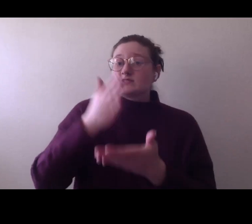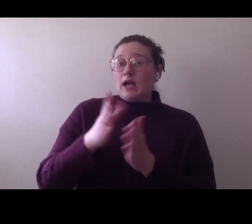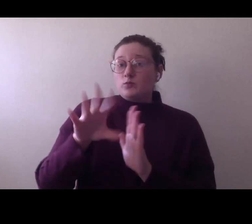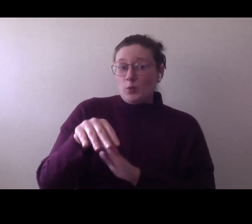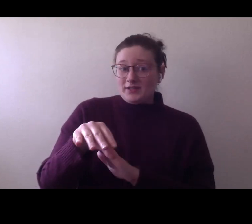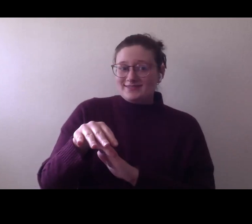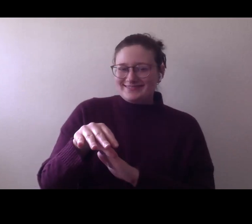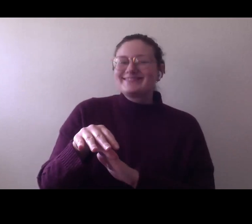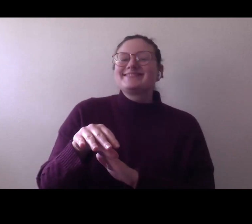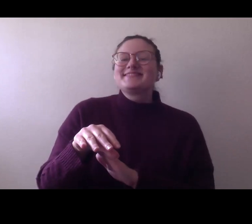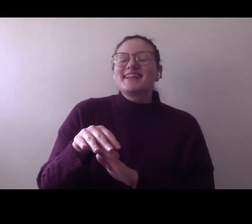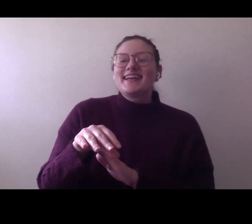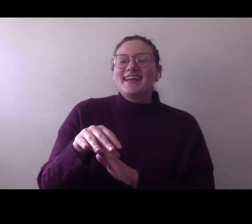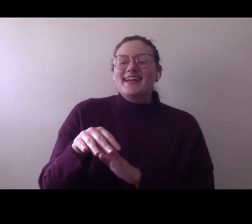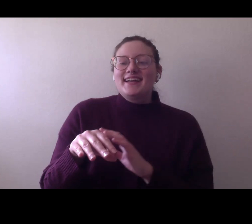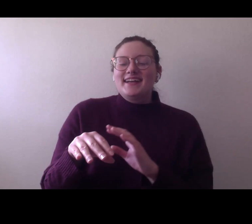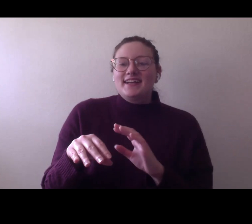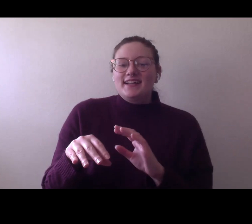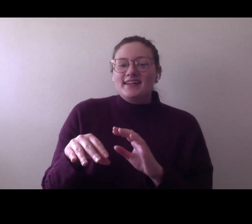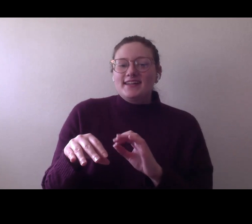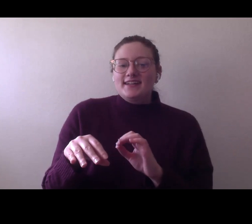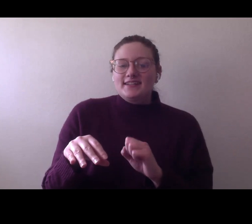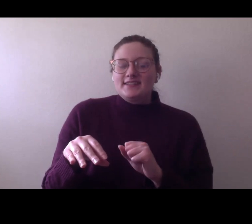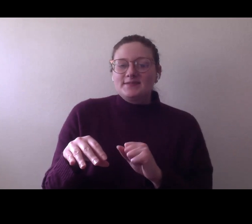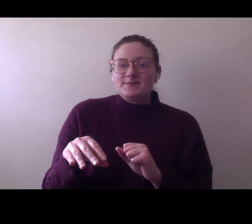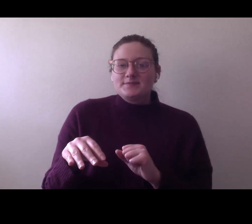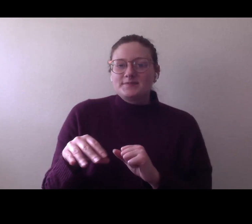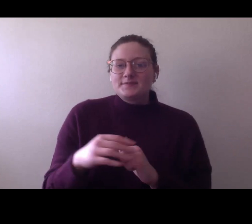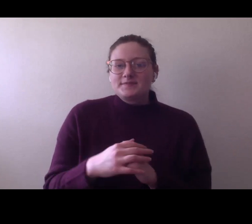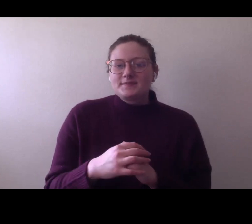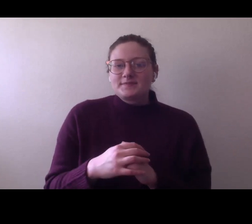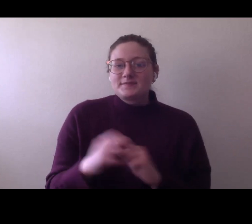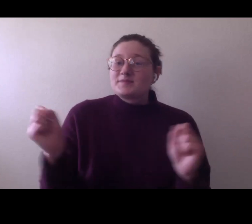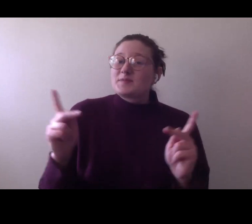recording. Okay, I'm gonna